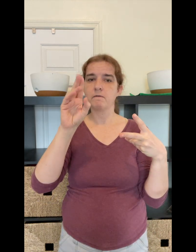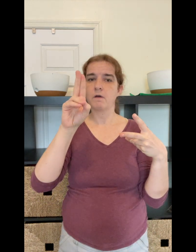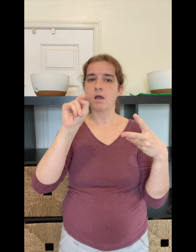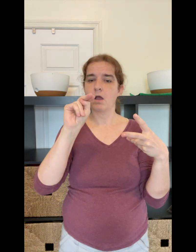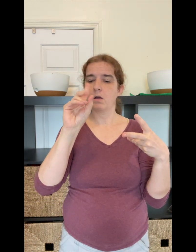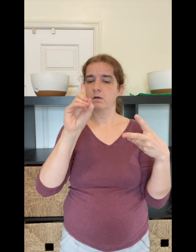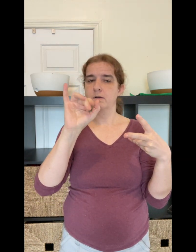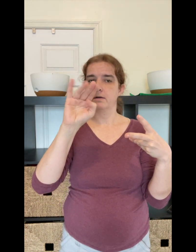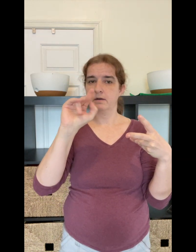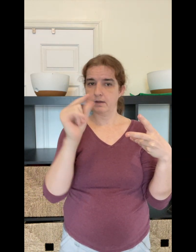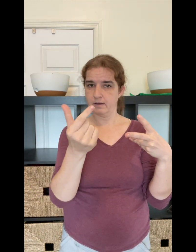is